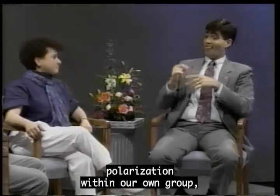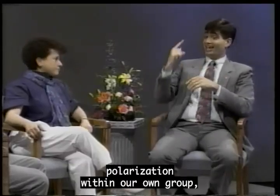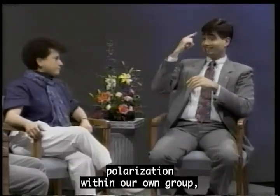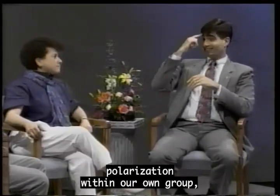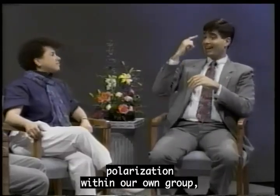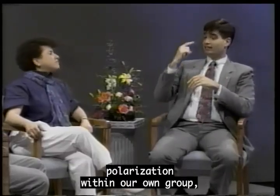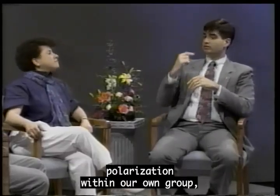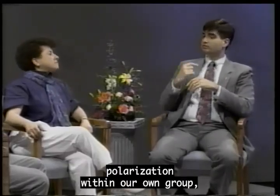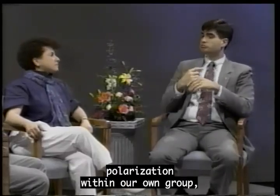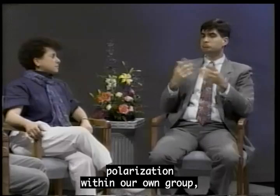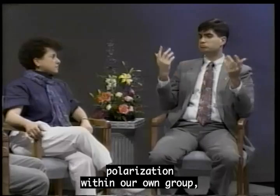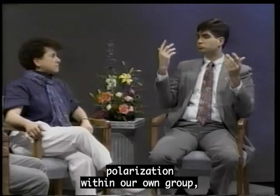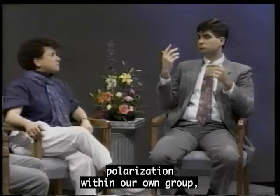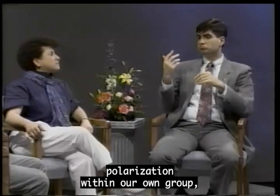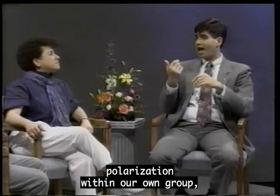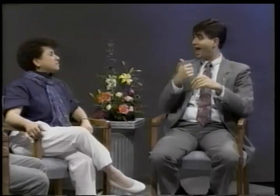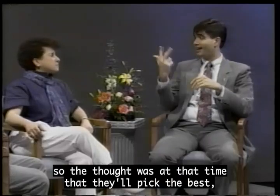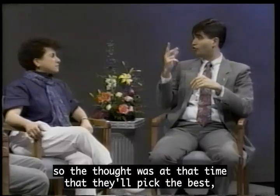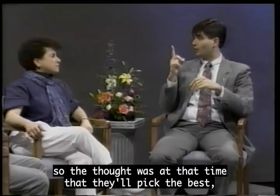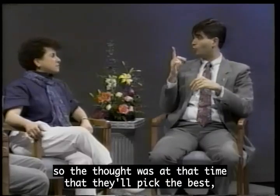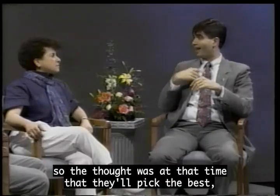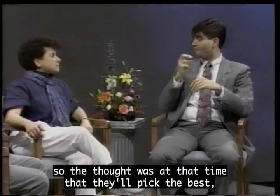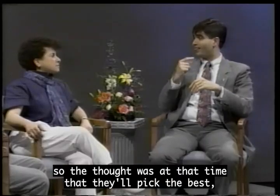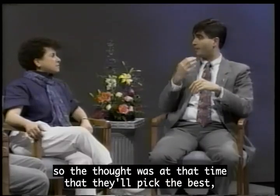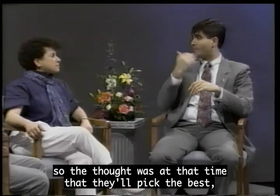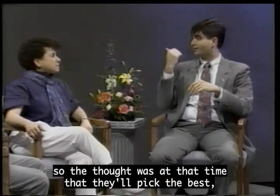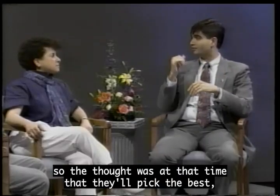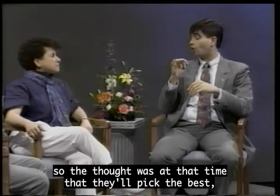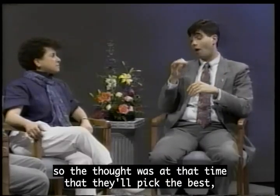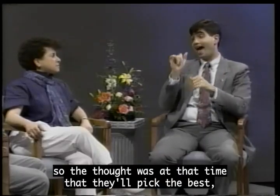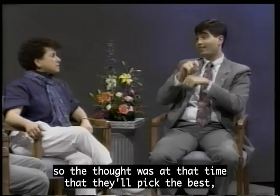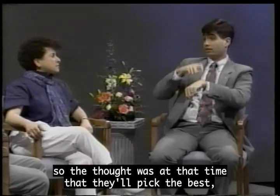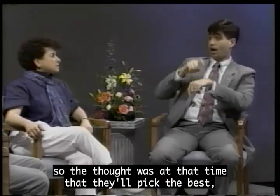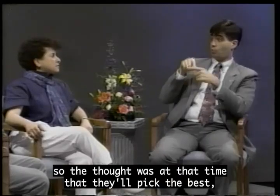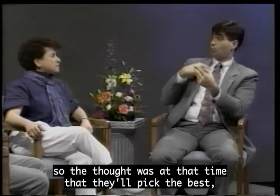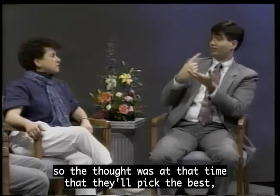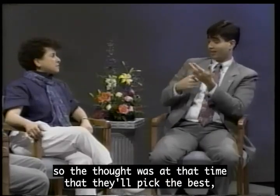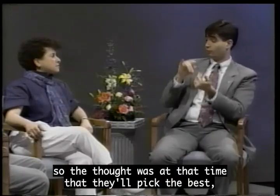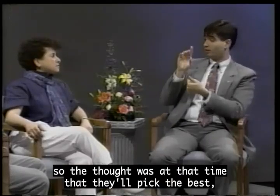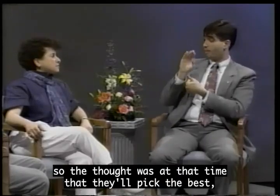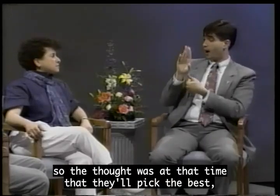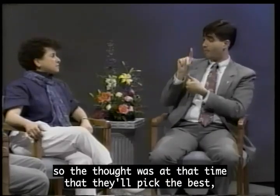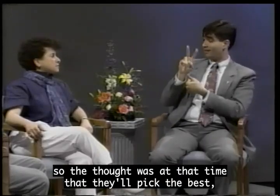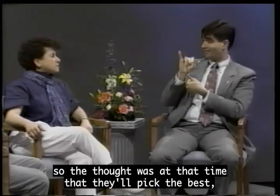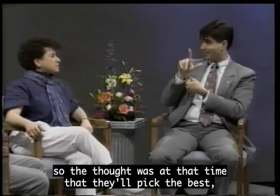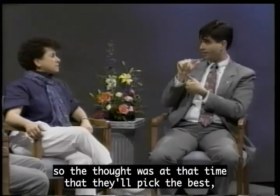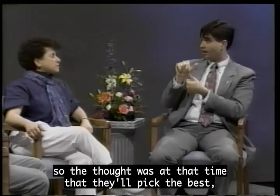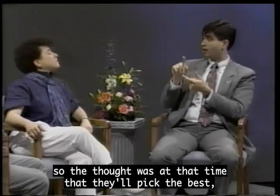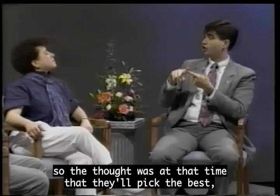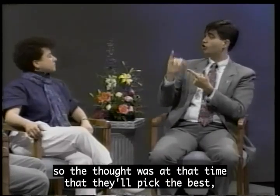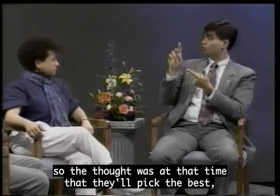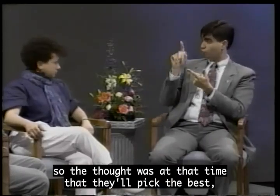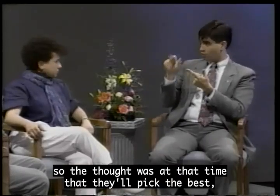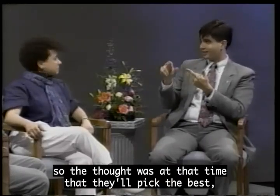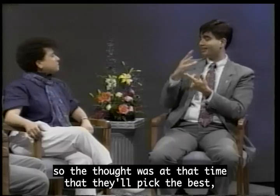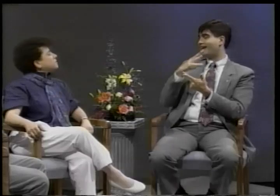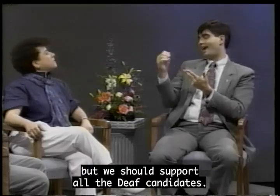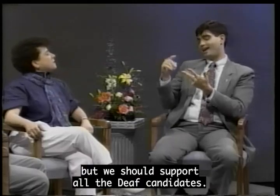So the thought was at that time that they'll pick the best, but we should support all the deaf candidates. There